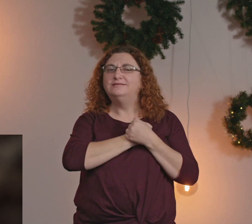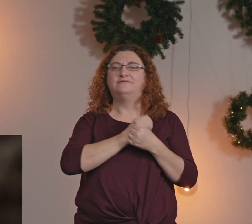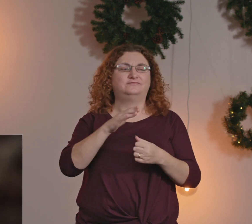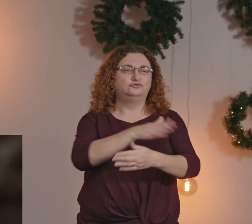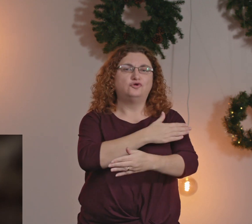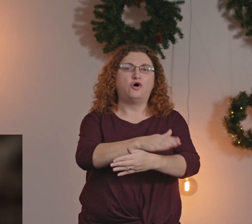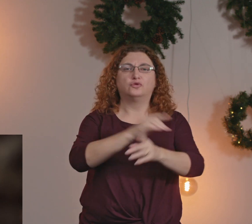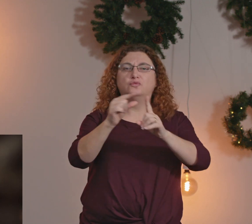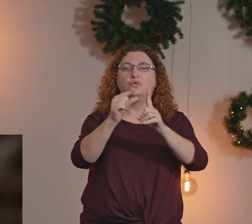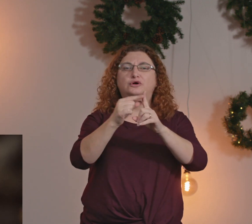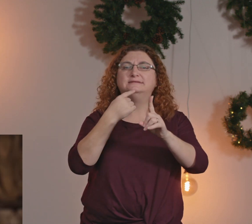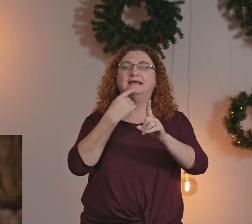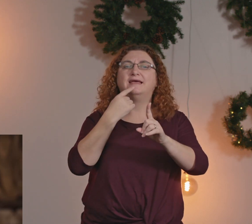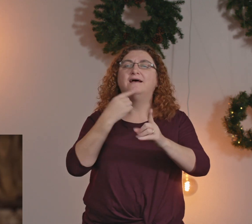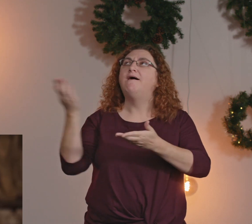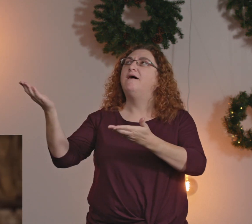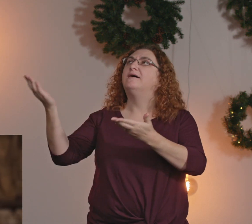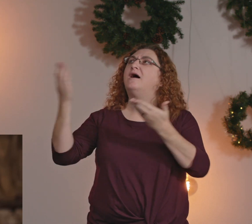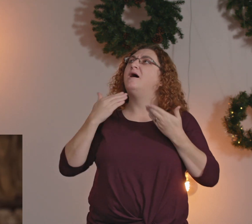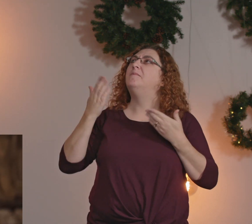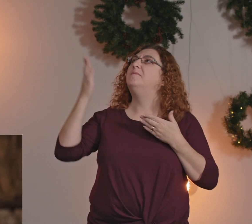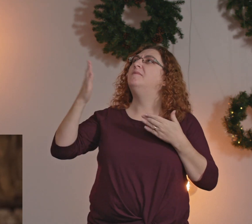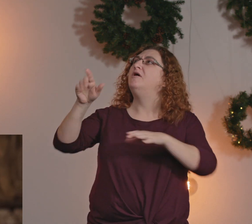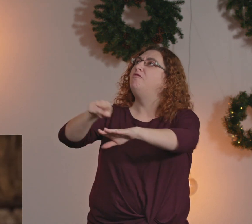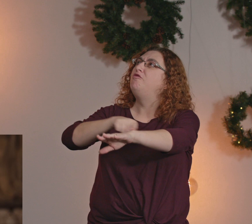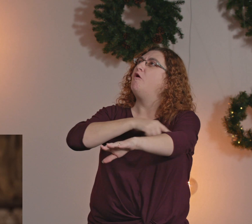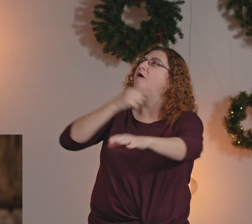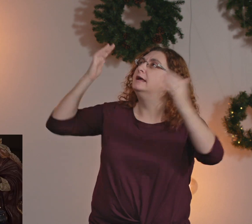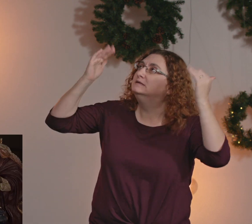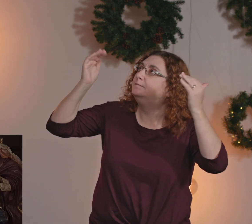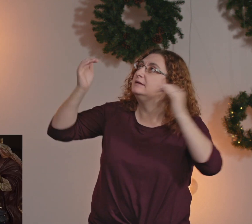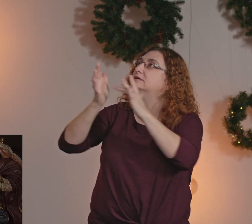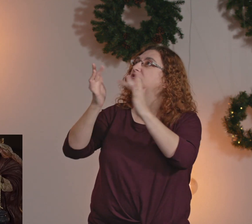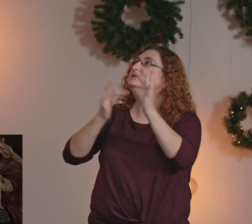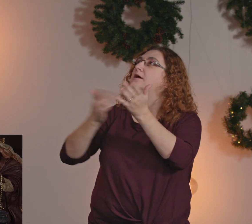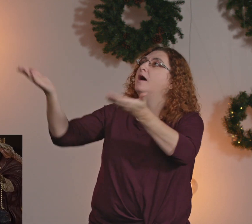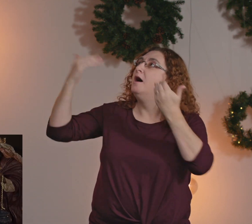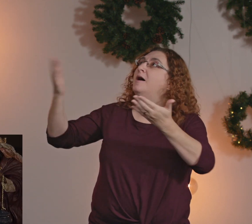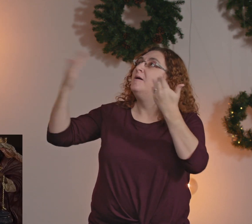Jesus." That's the whole heart of the Advent season, is this expectant